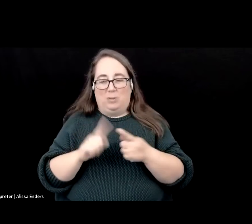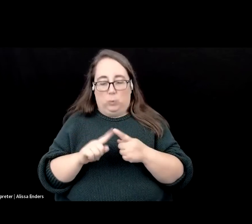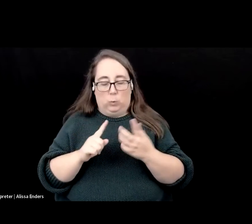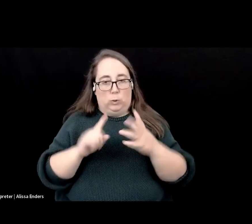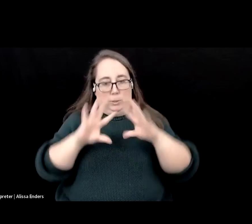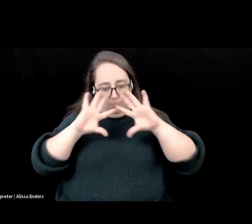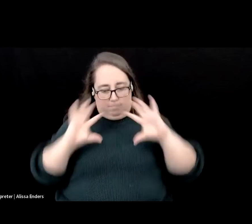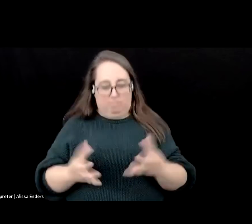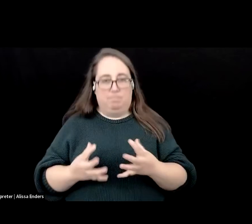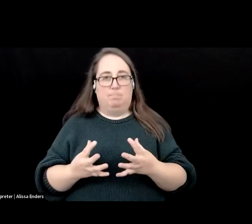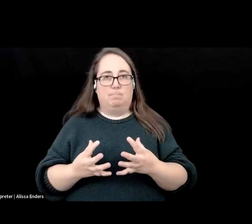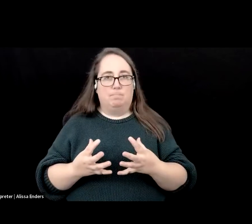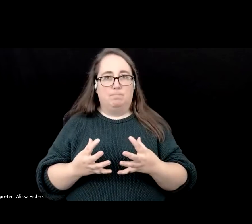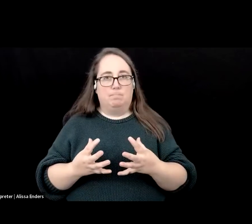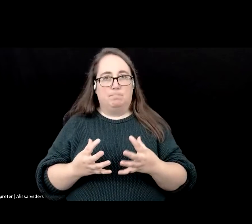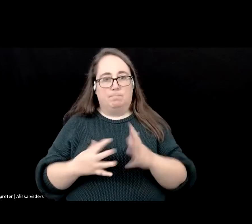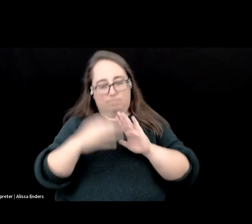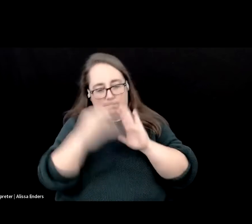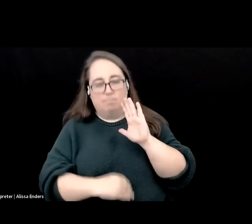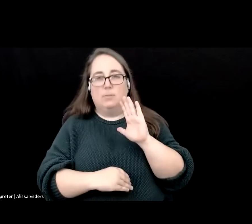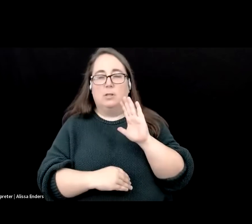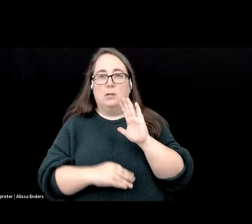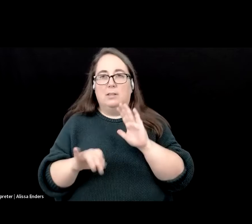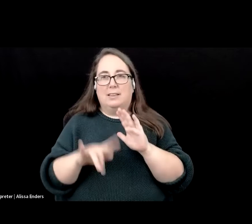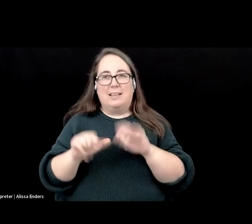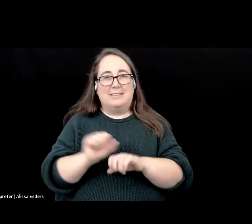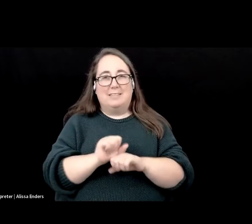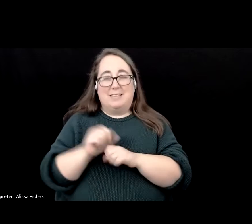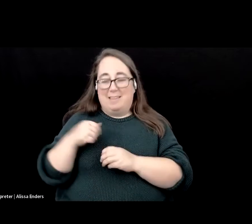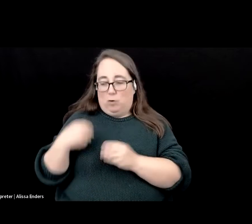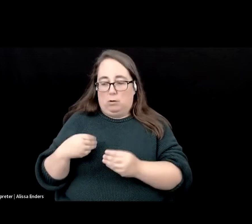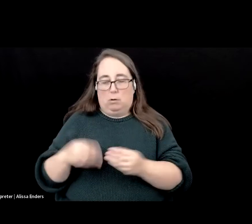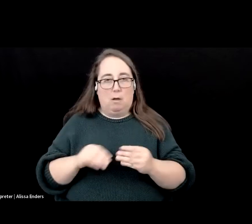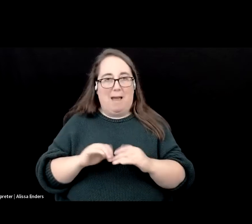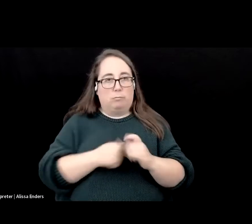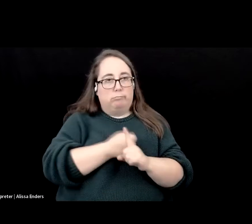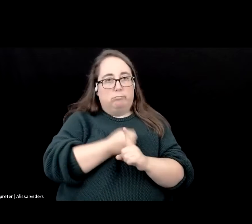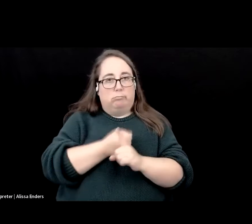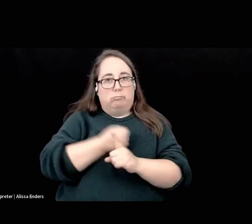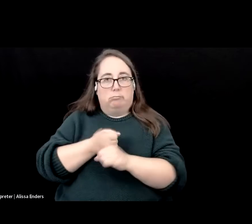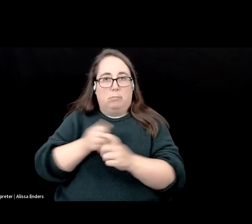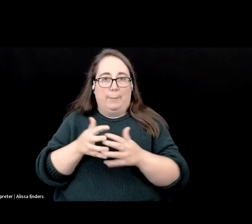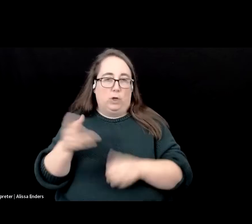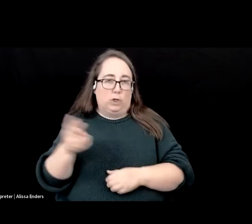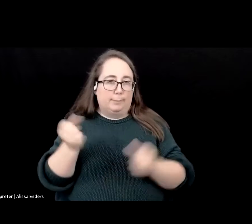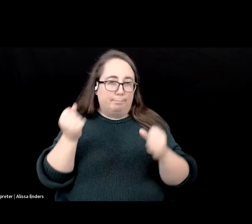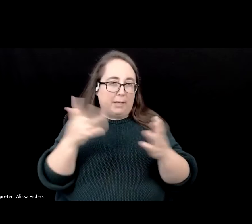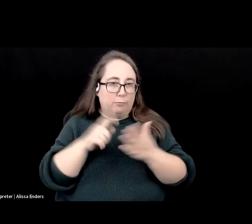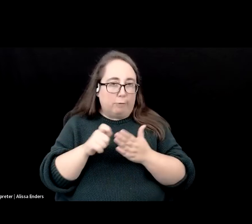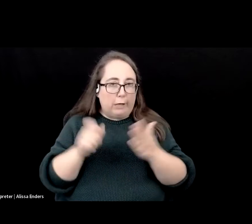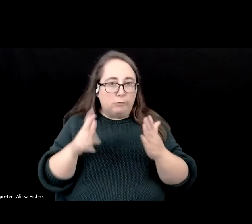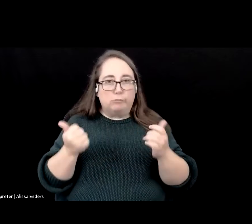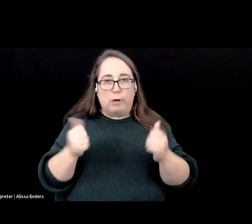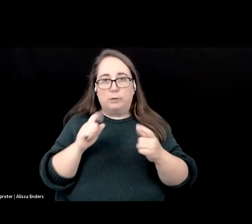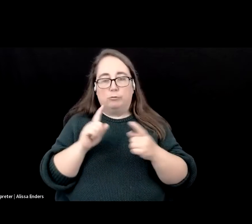various ways to wrestle with the legacies of slavery for American history. Many of these writers attempted